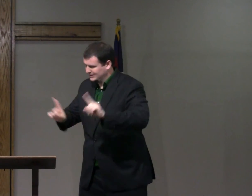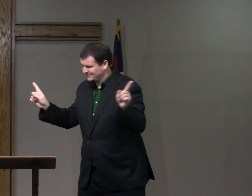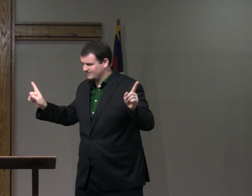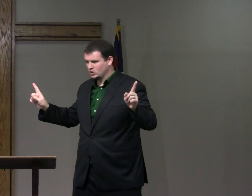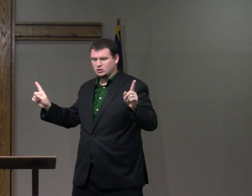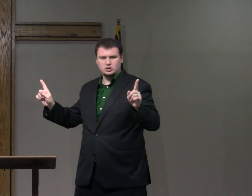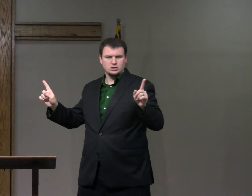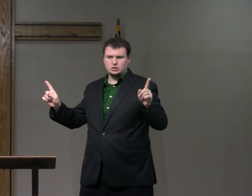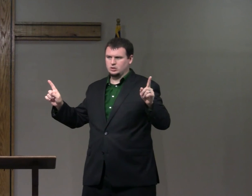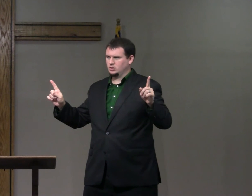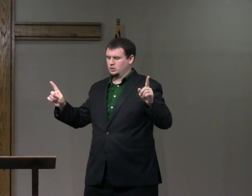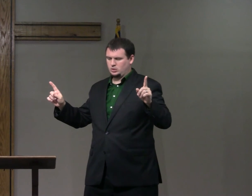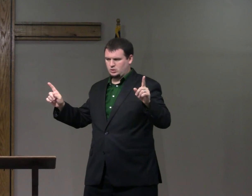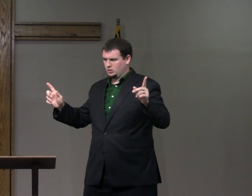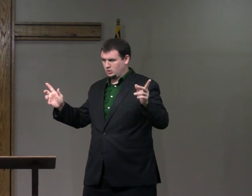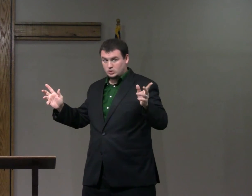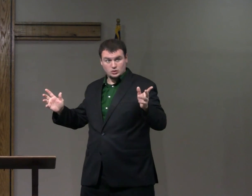different, the weather is different.